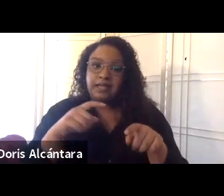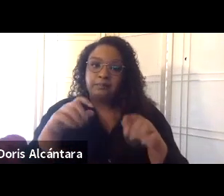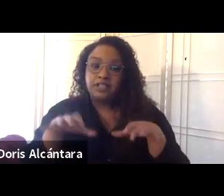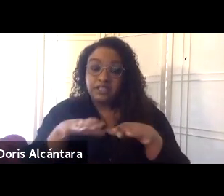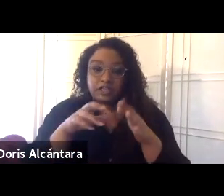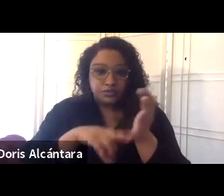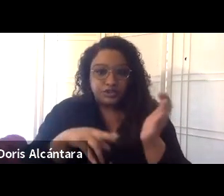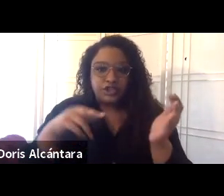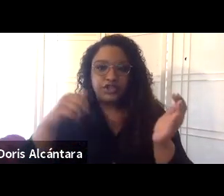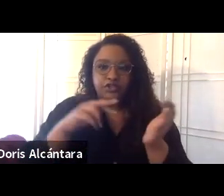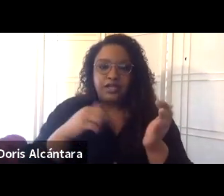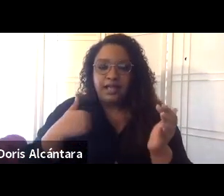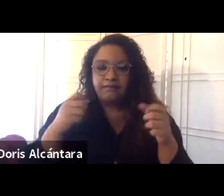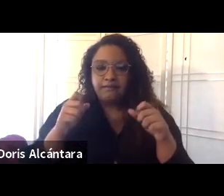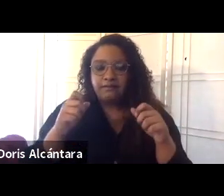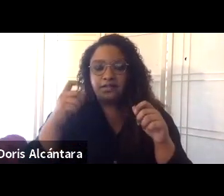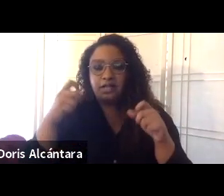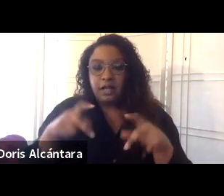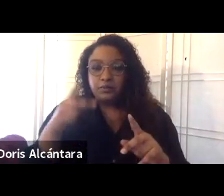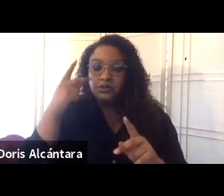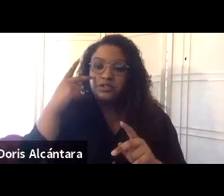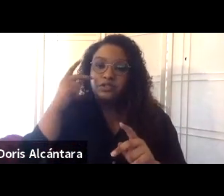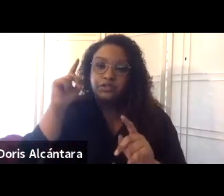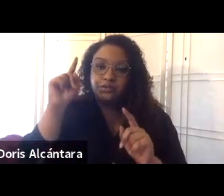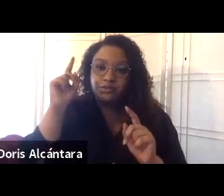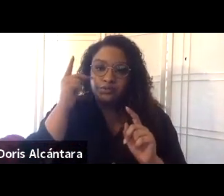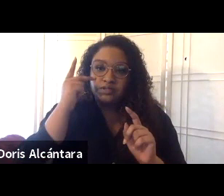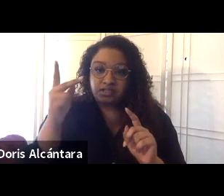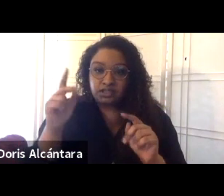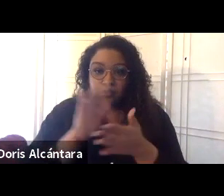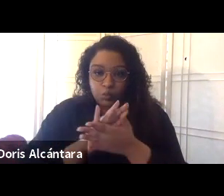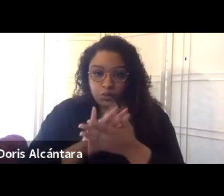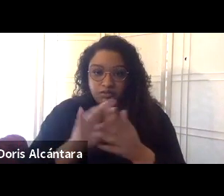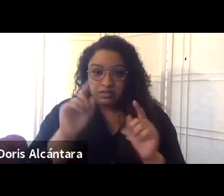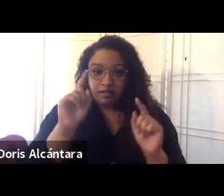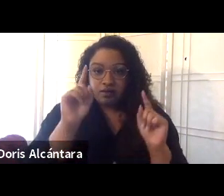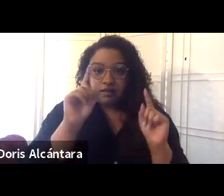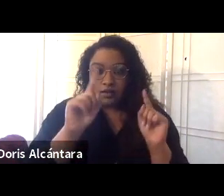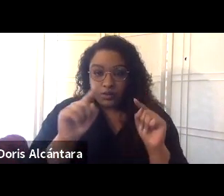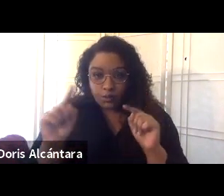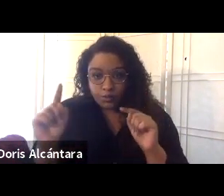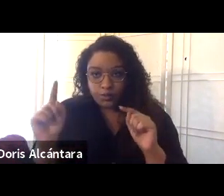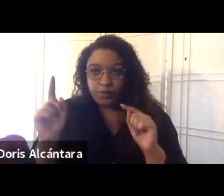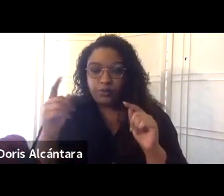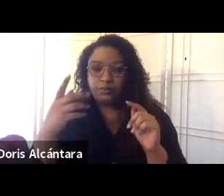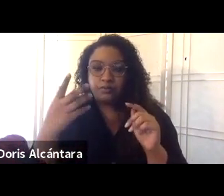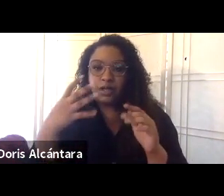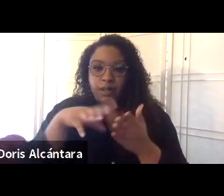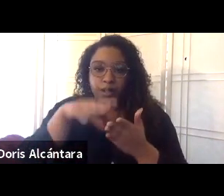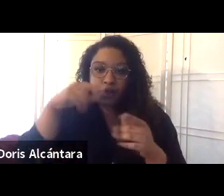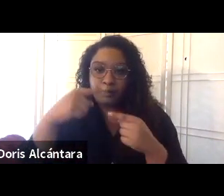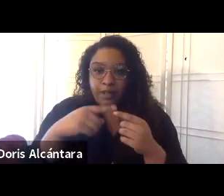Conducting research. While I was there, I was conducting research. I had an opportunity to actually visit